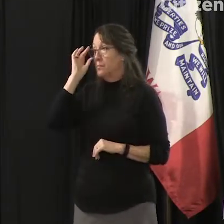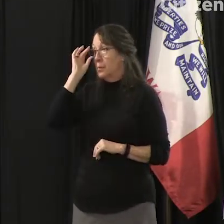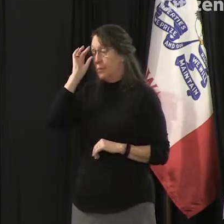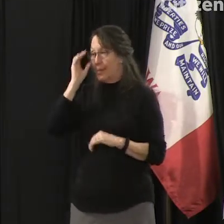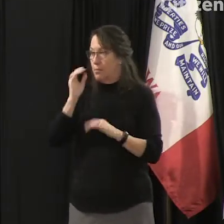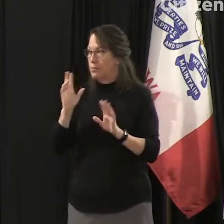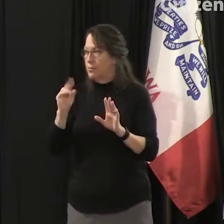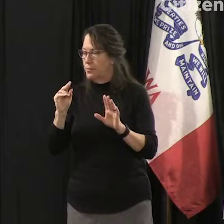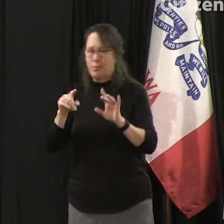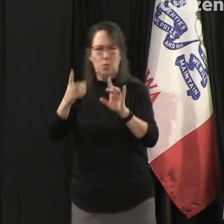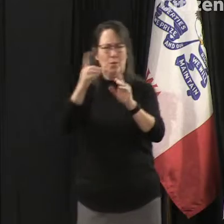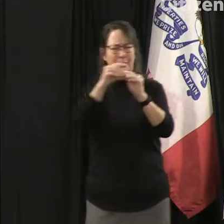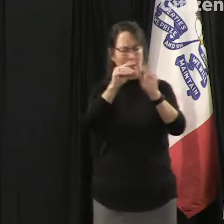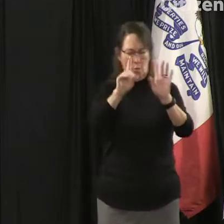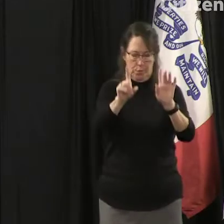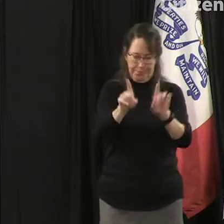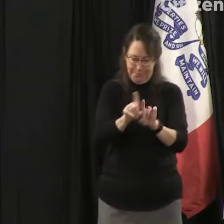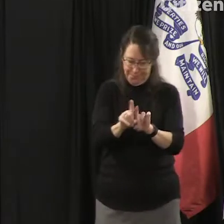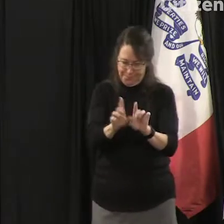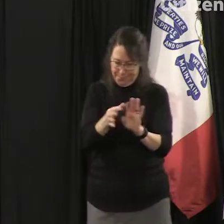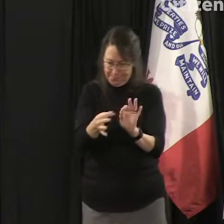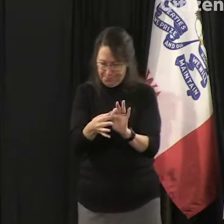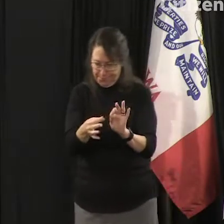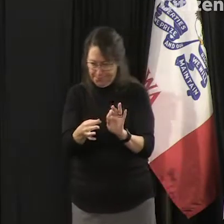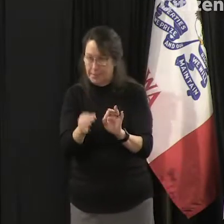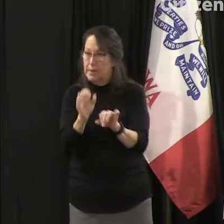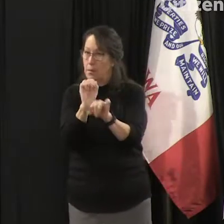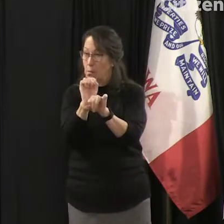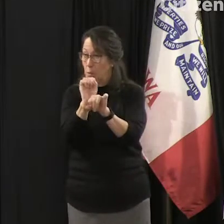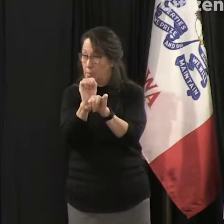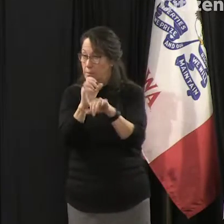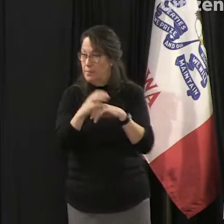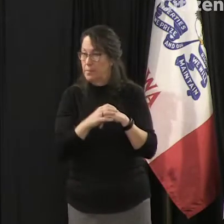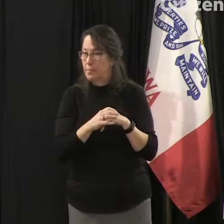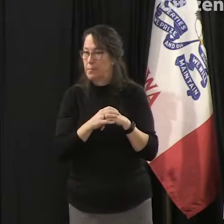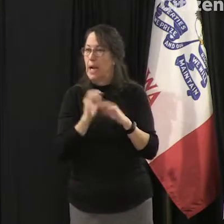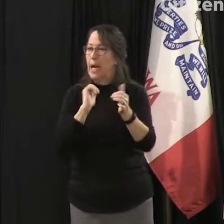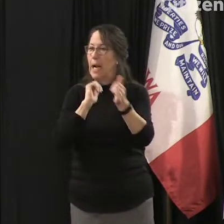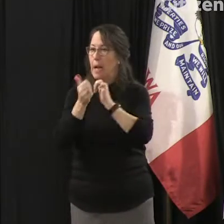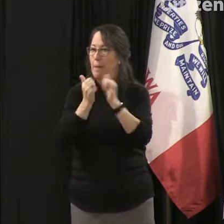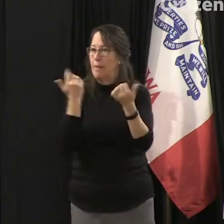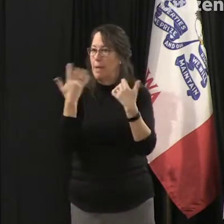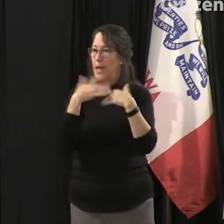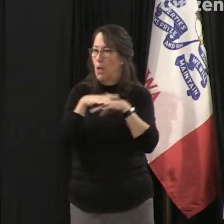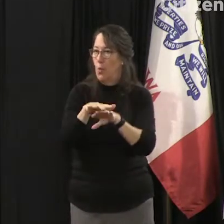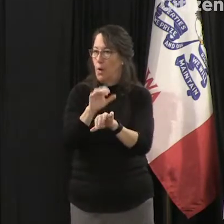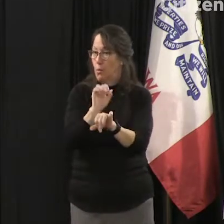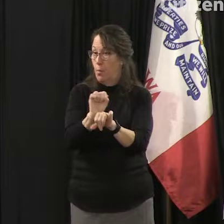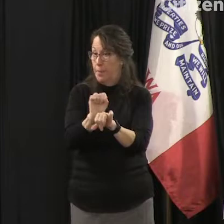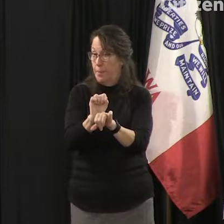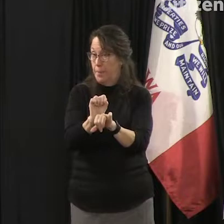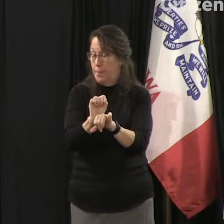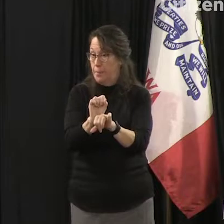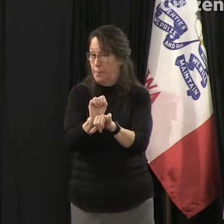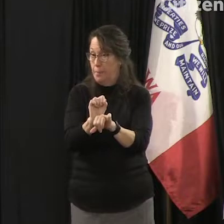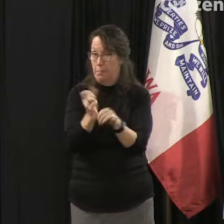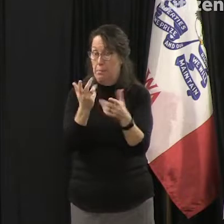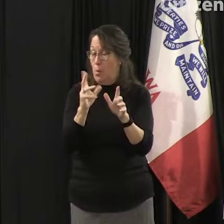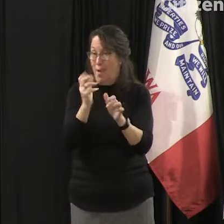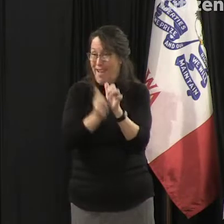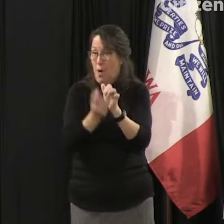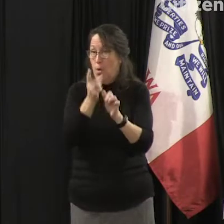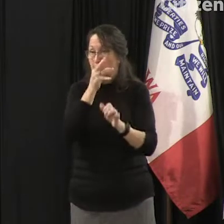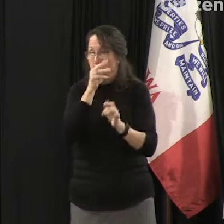thing I want to mention also about employment, competitive integrated employment. I don't want